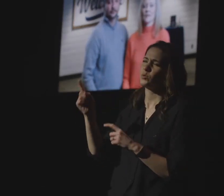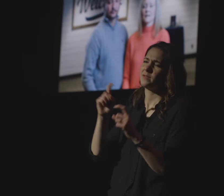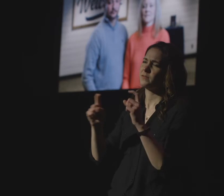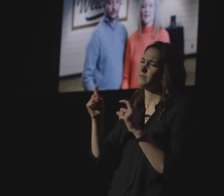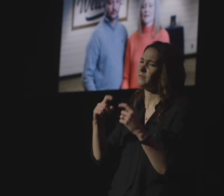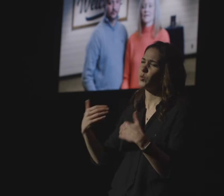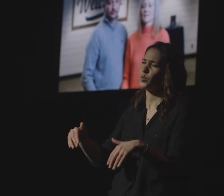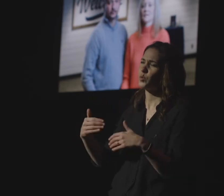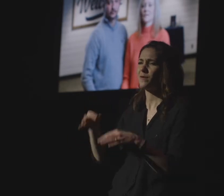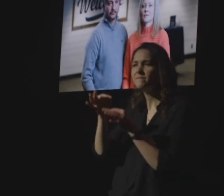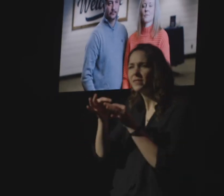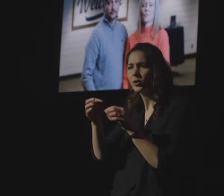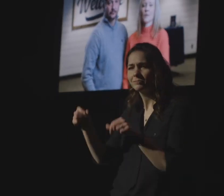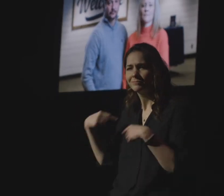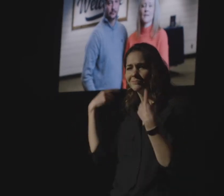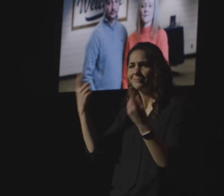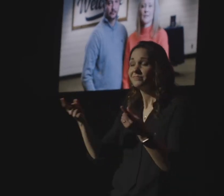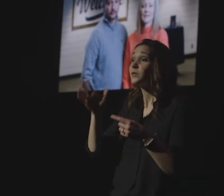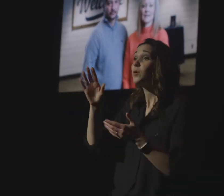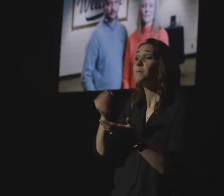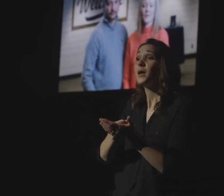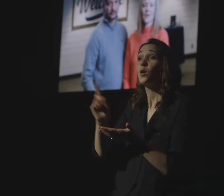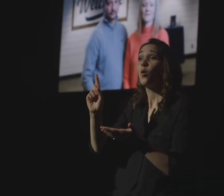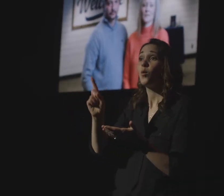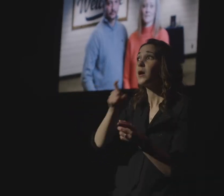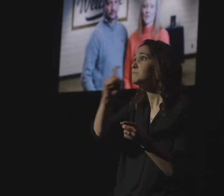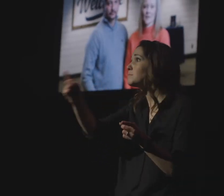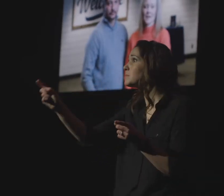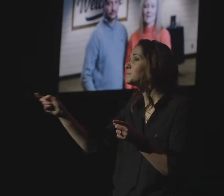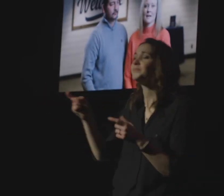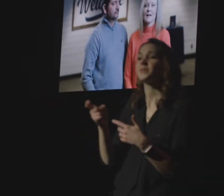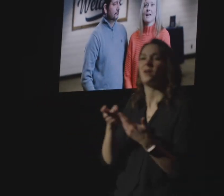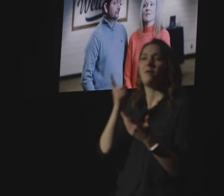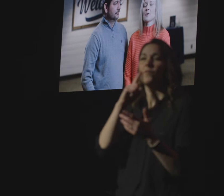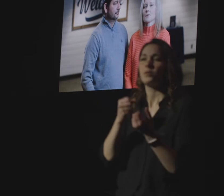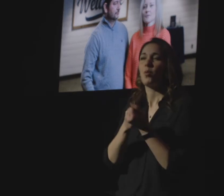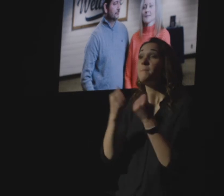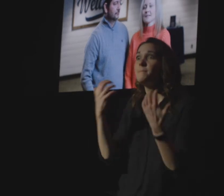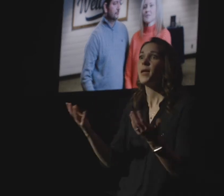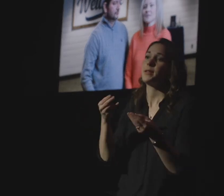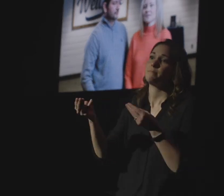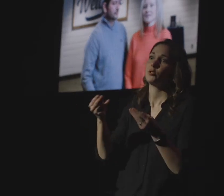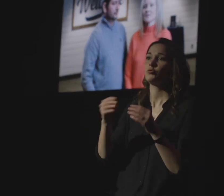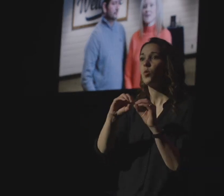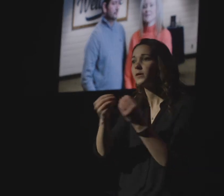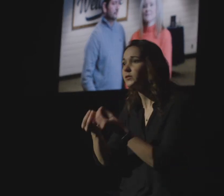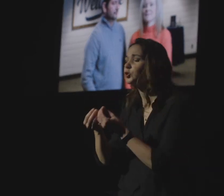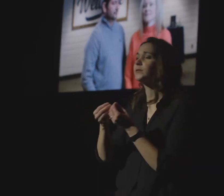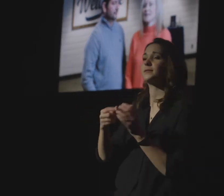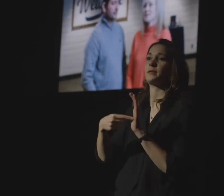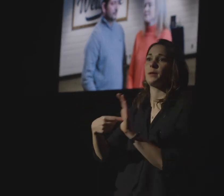your tithes go to support ministries in Browncroft, such as Mother Care and our partner organization ministries as